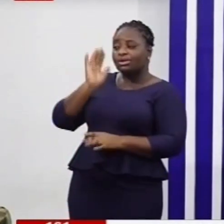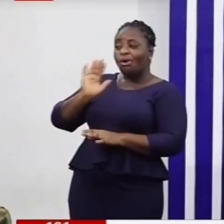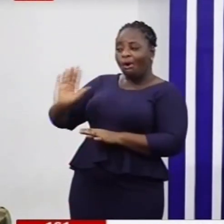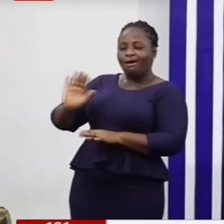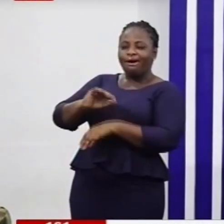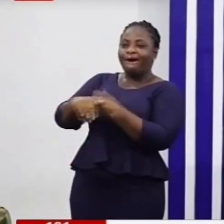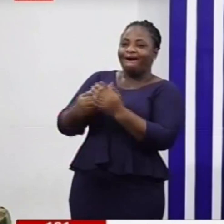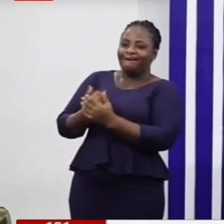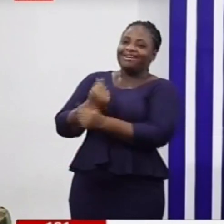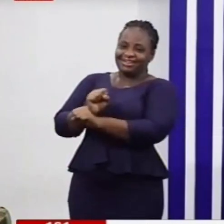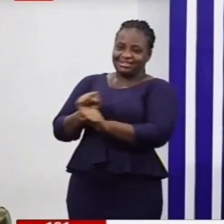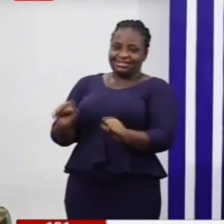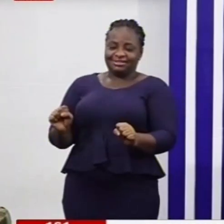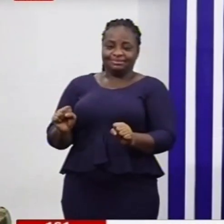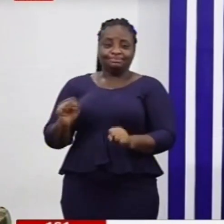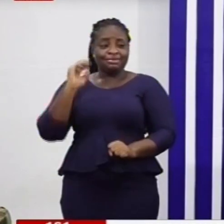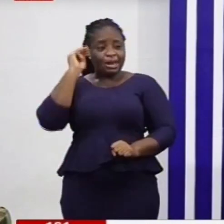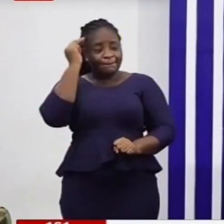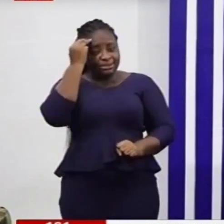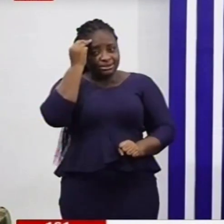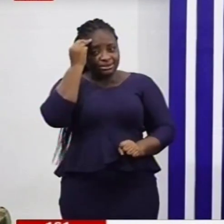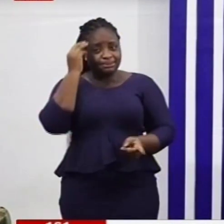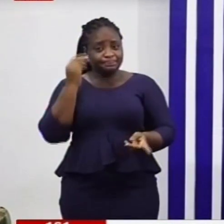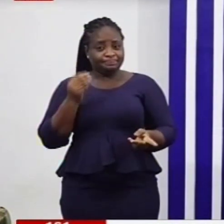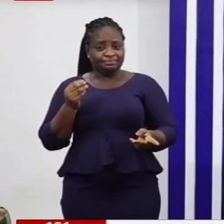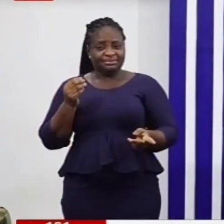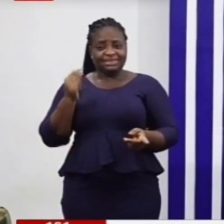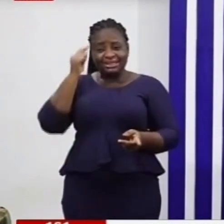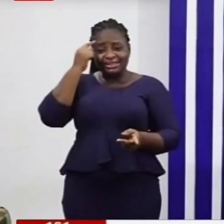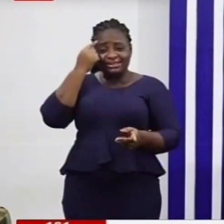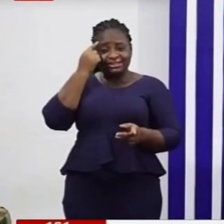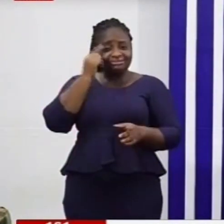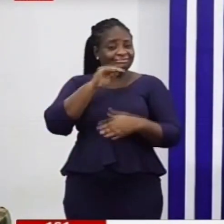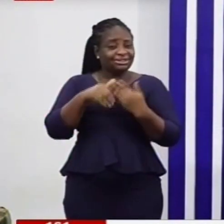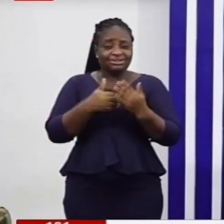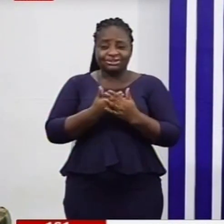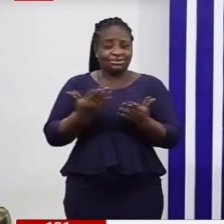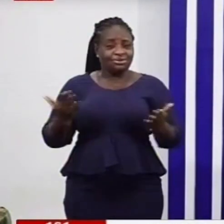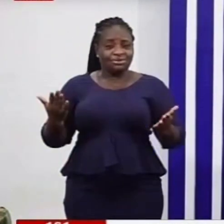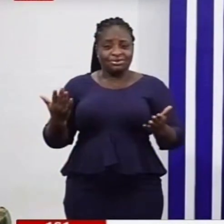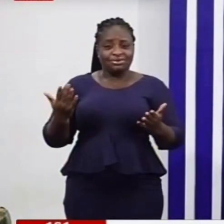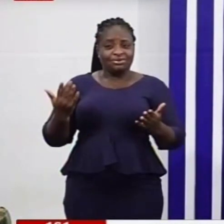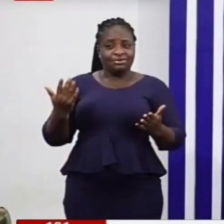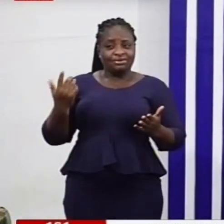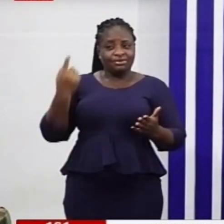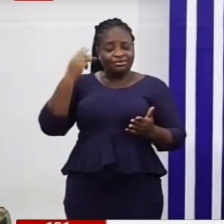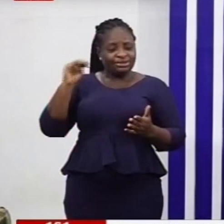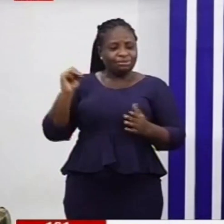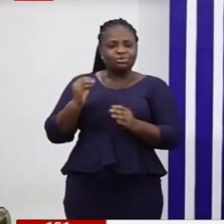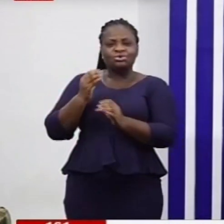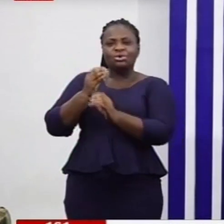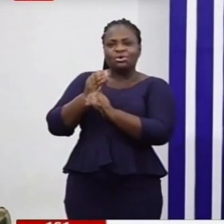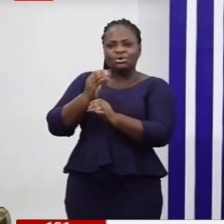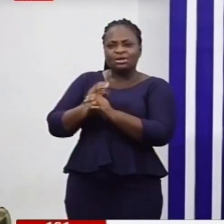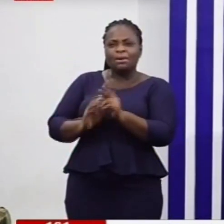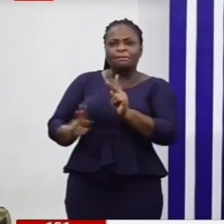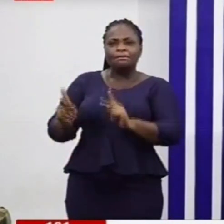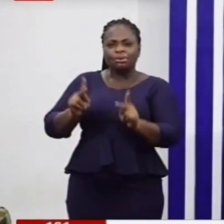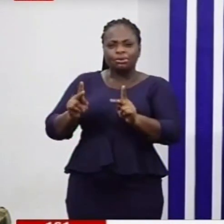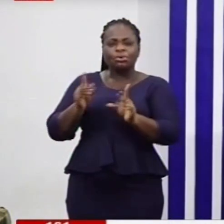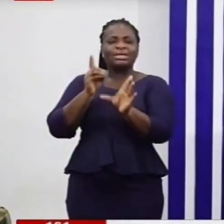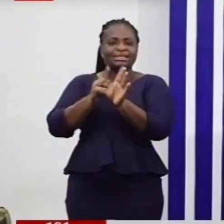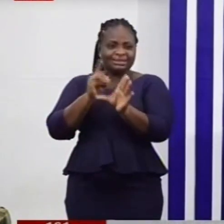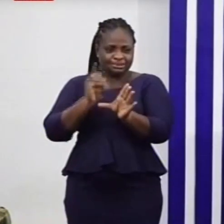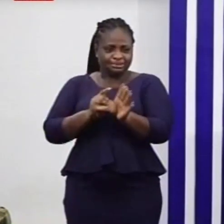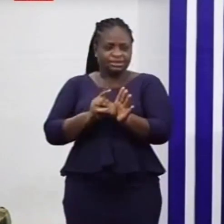safe. Minister, I think that's about all for them. We are also taking care of the people with